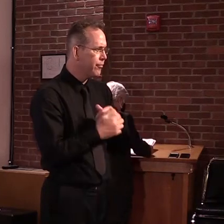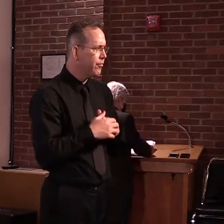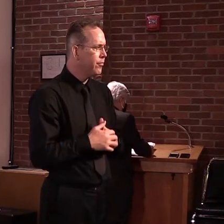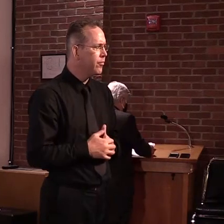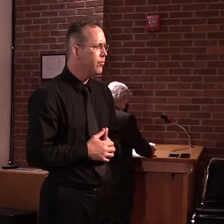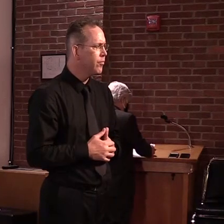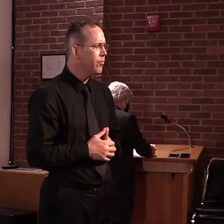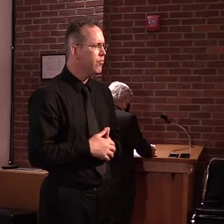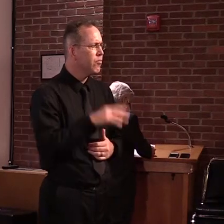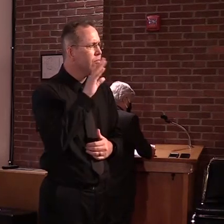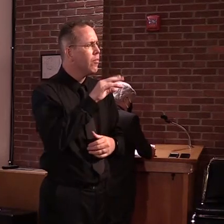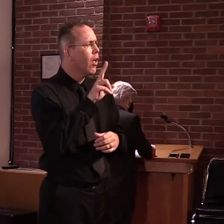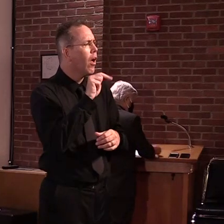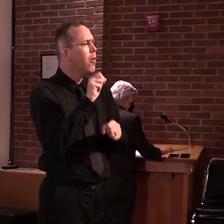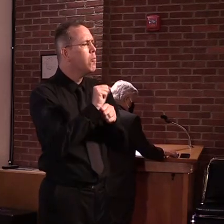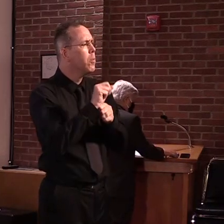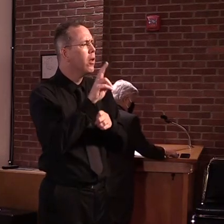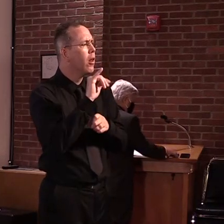so.